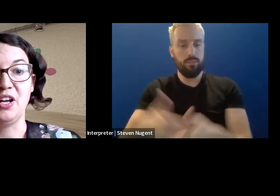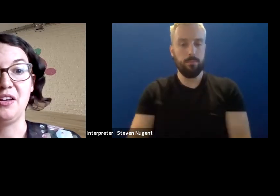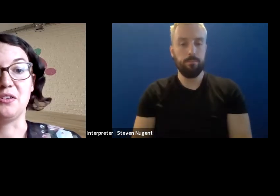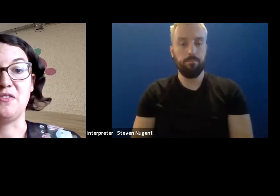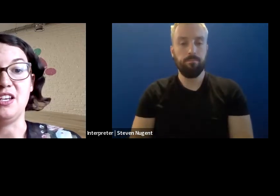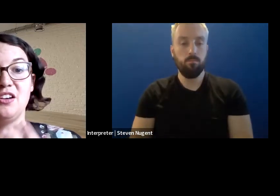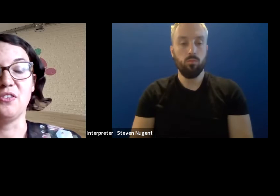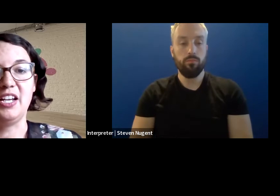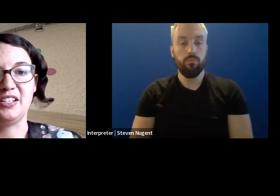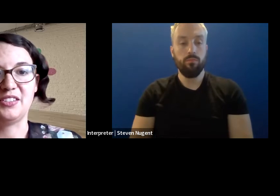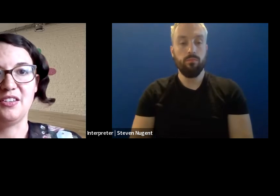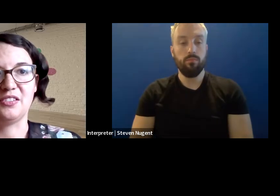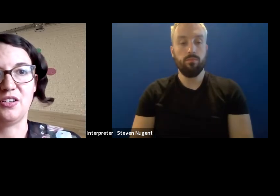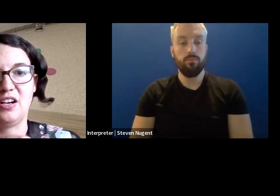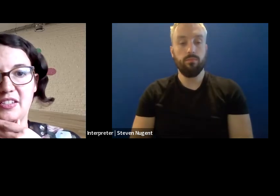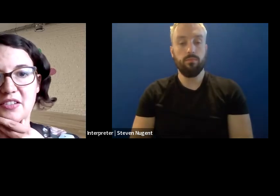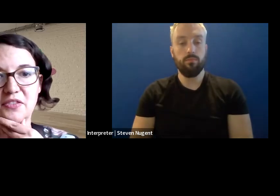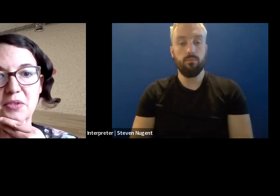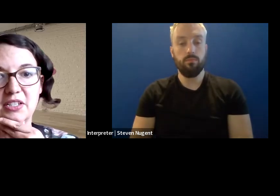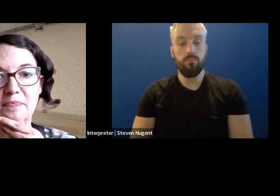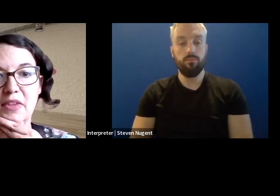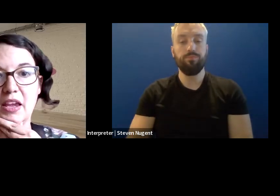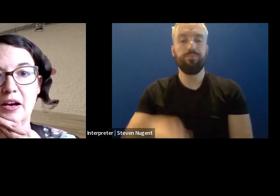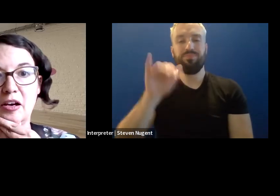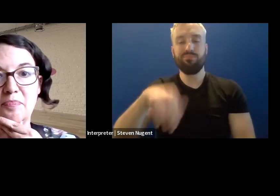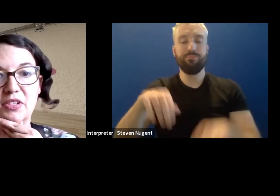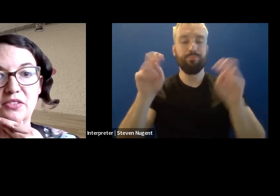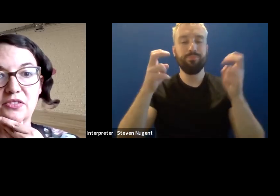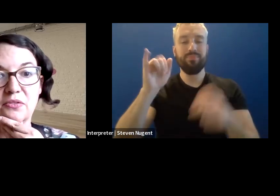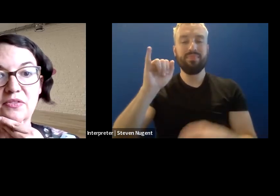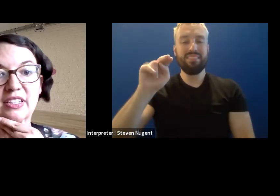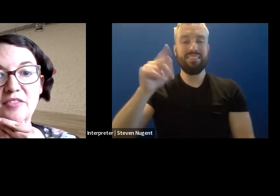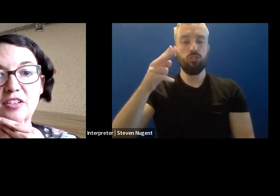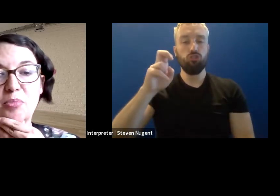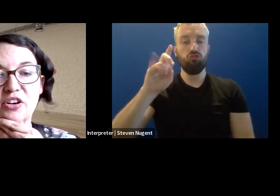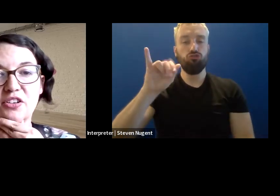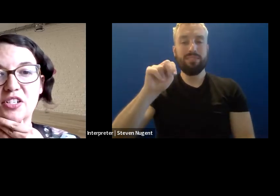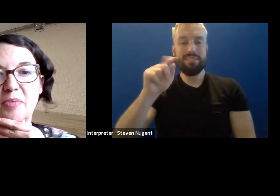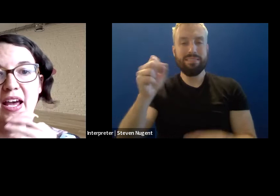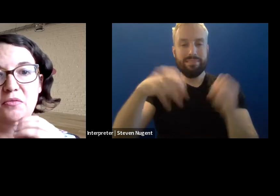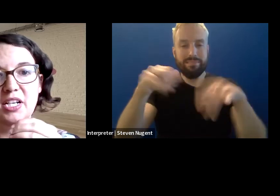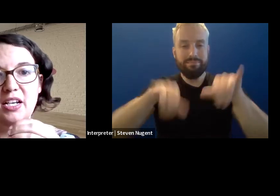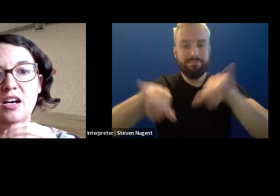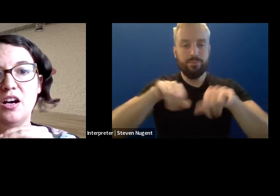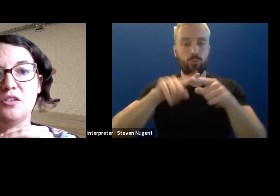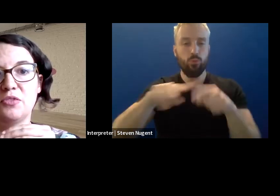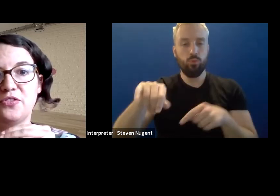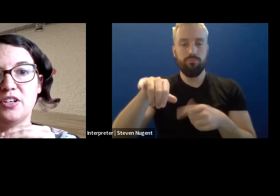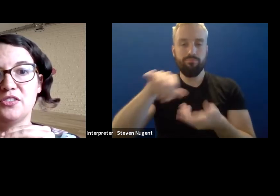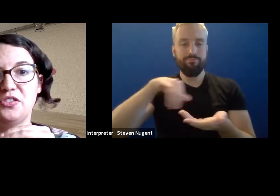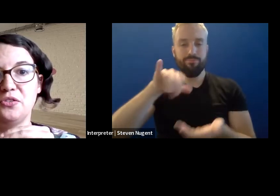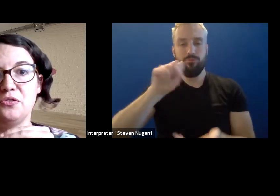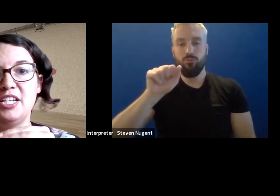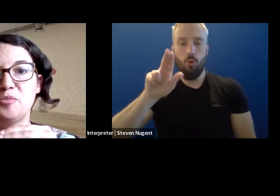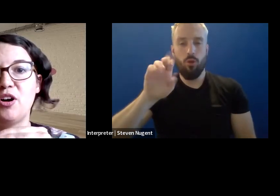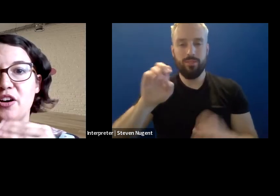These are sort of the ingredients to the sauce, if you will. So the level of partnership equity